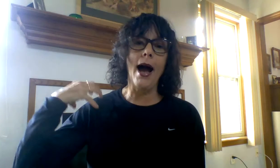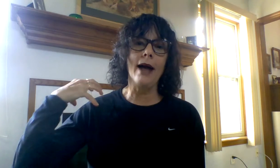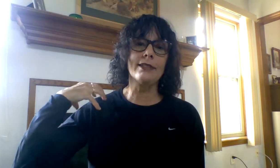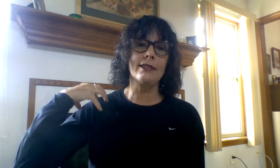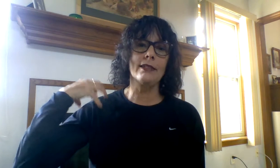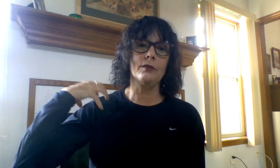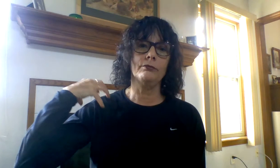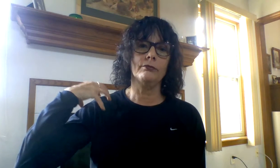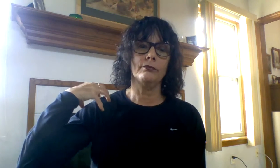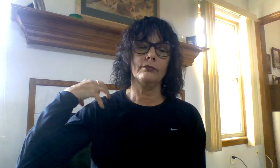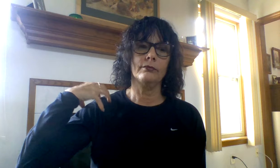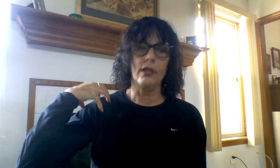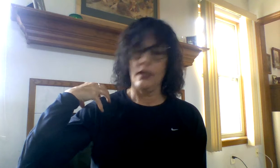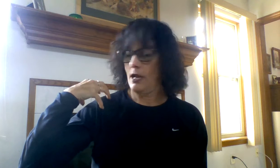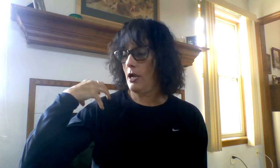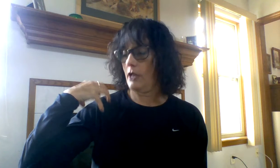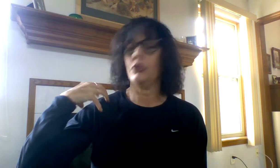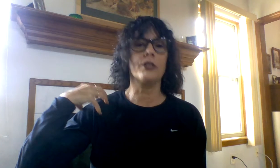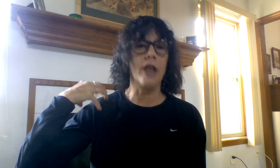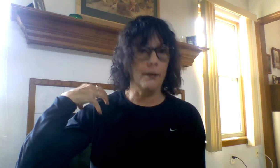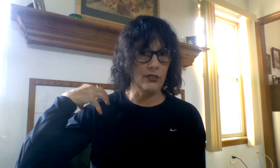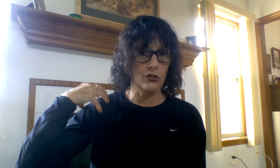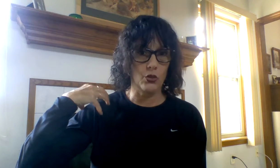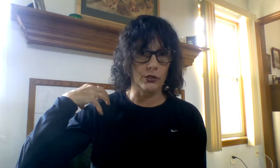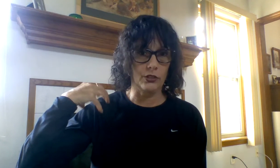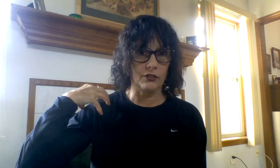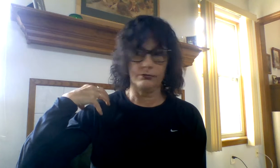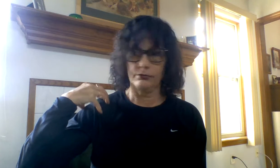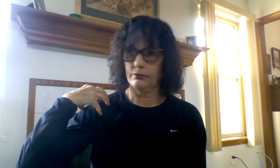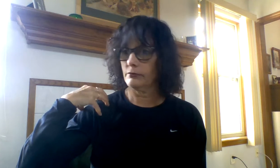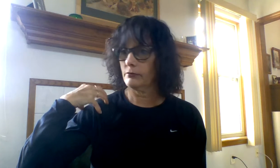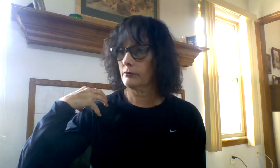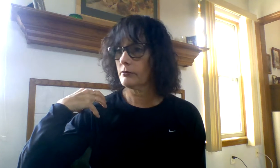Boss on your dominant shoulder.